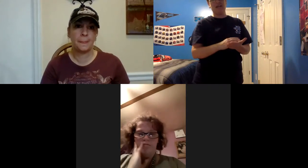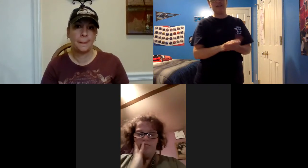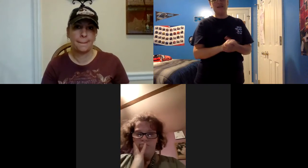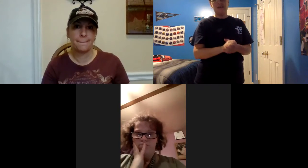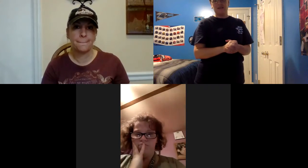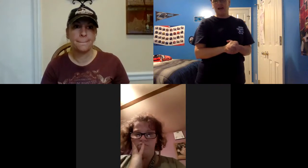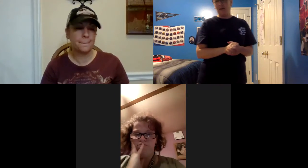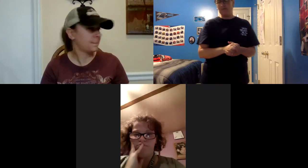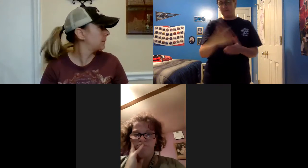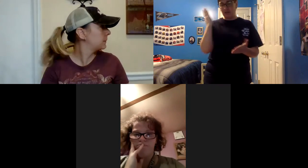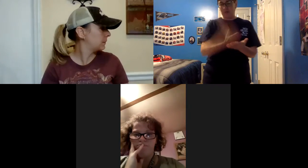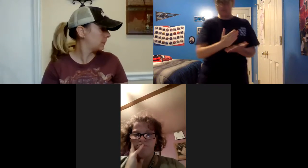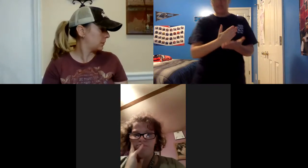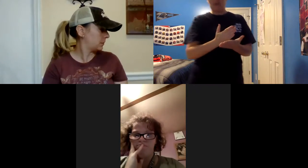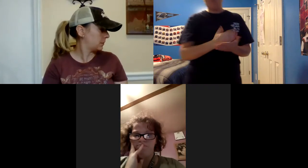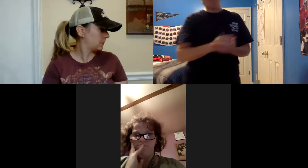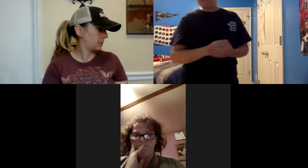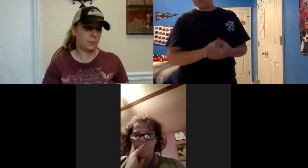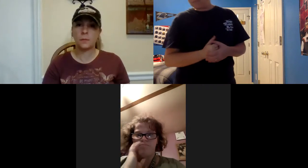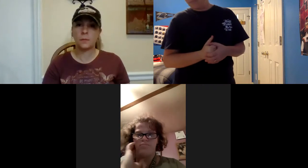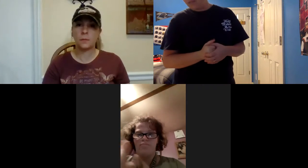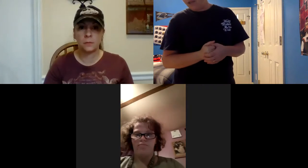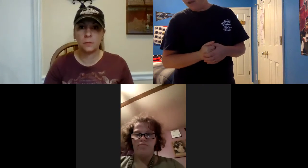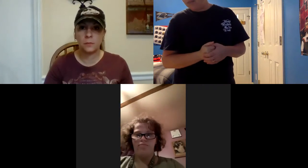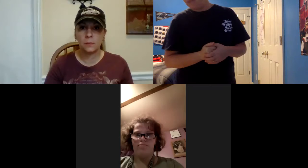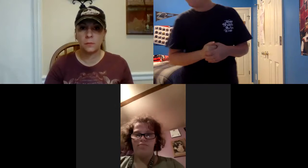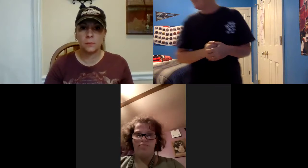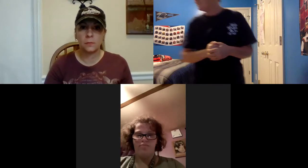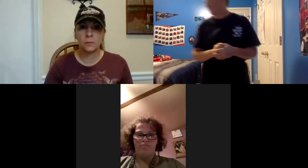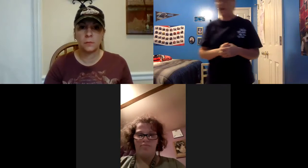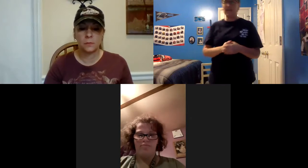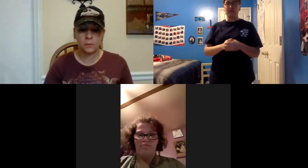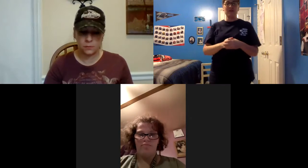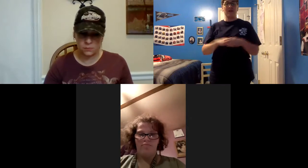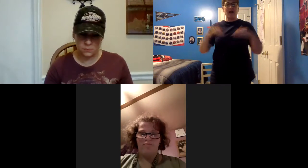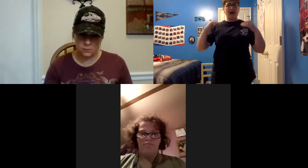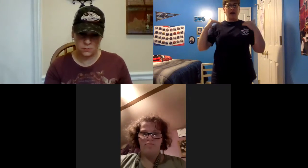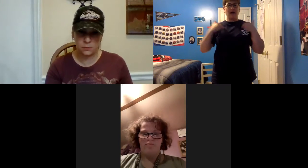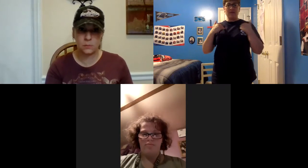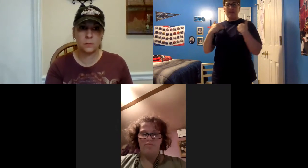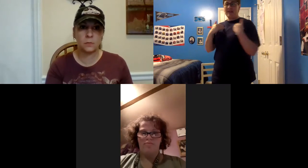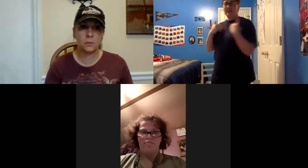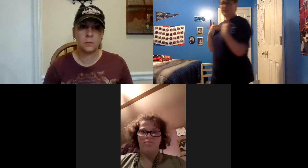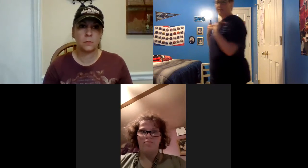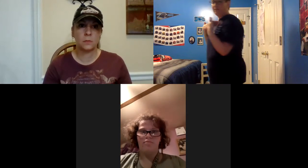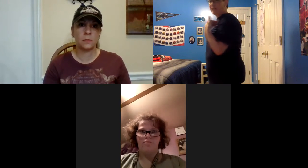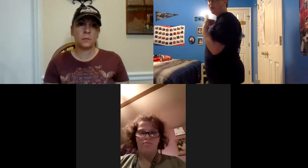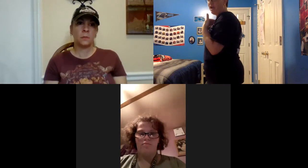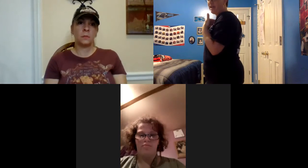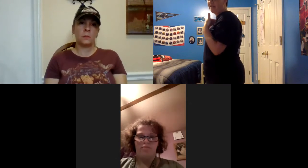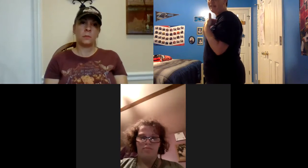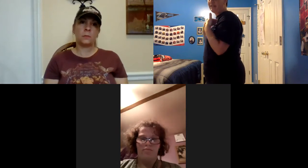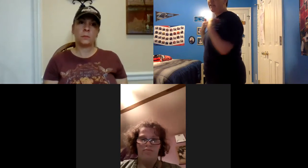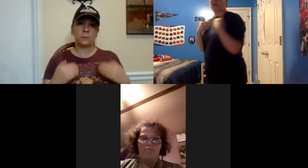your hand. So stop. Then we've got tired, and that's like